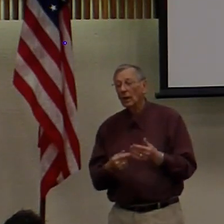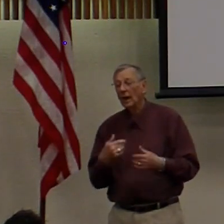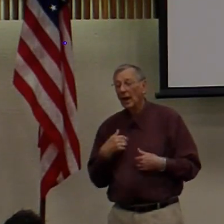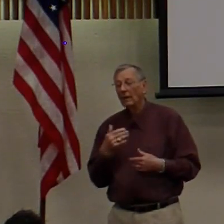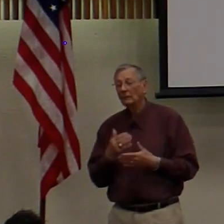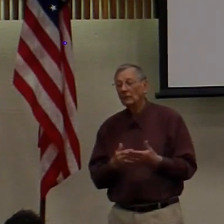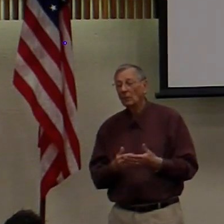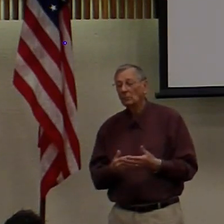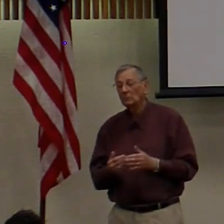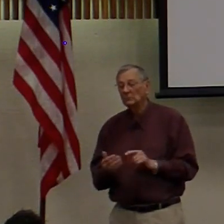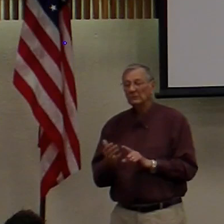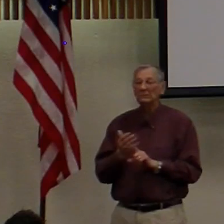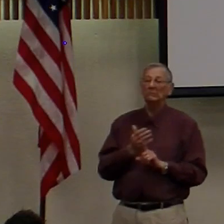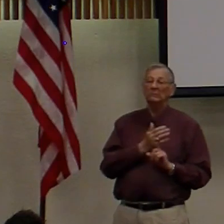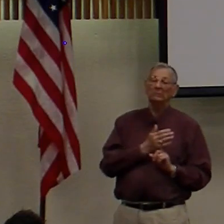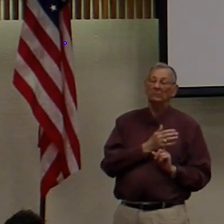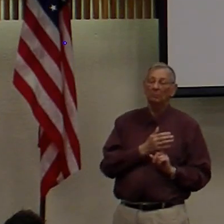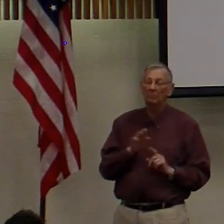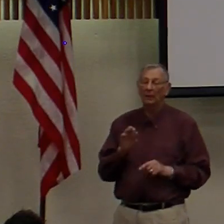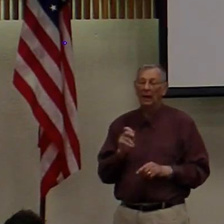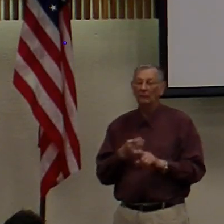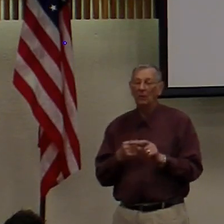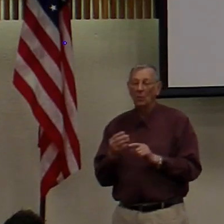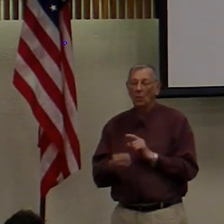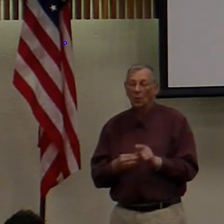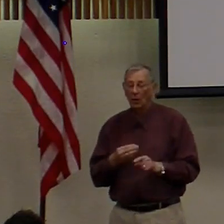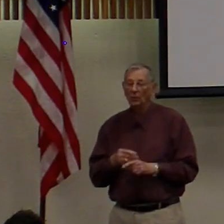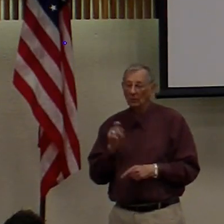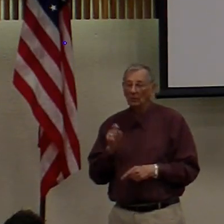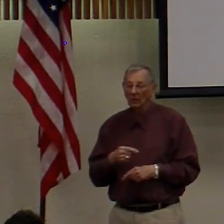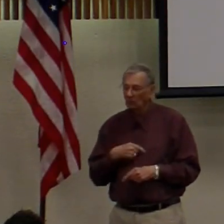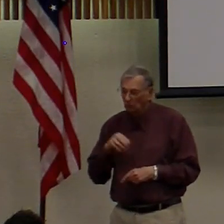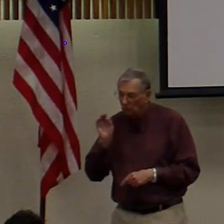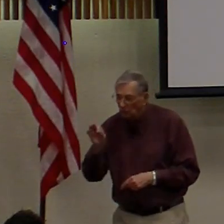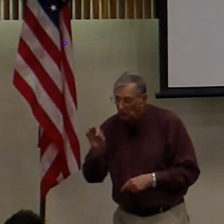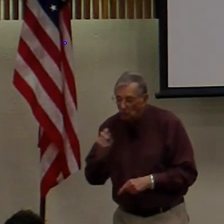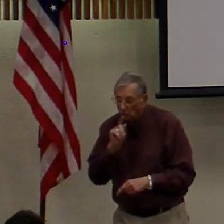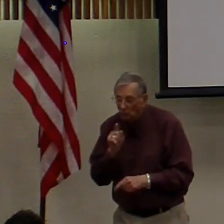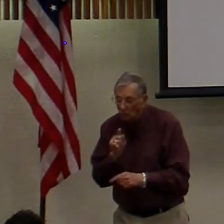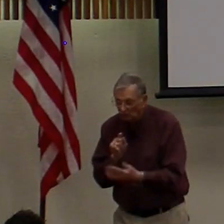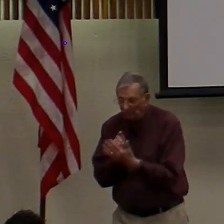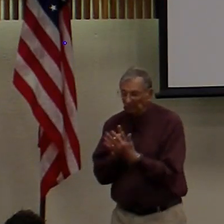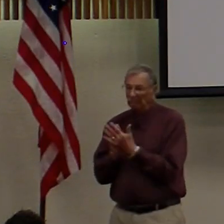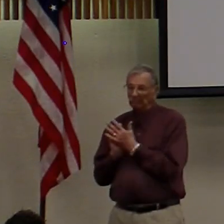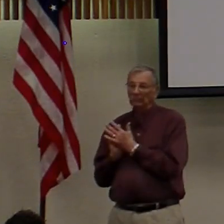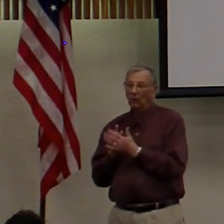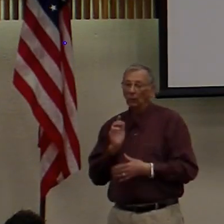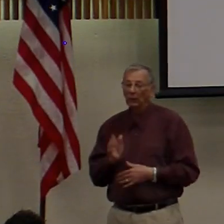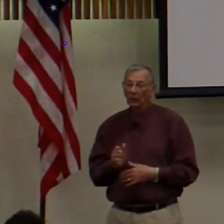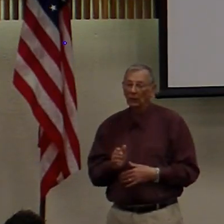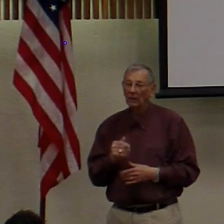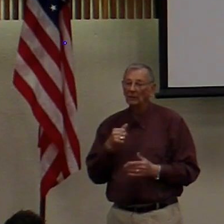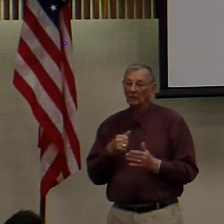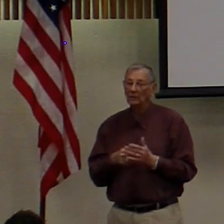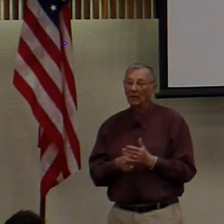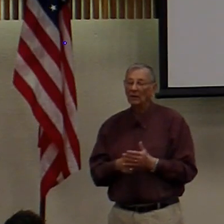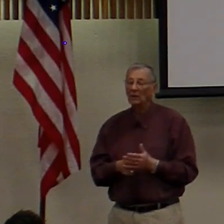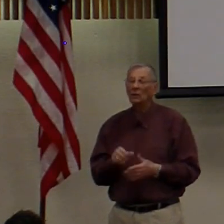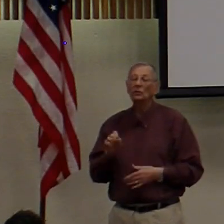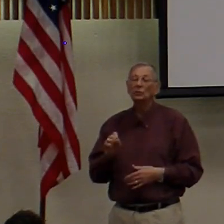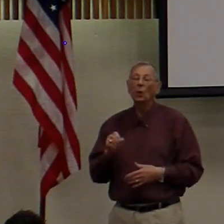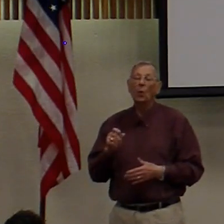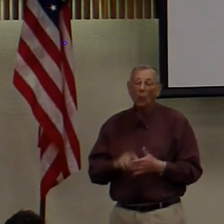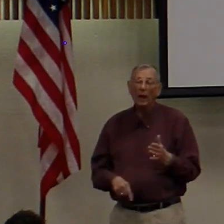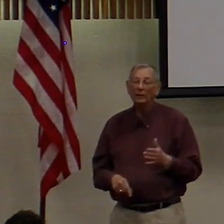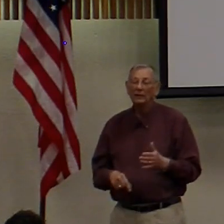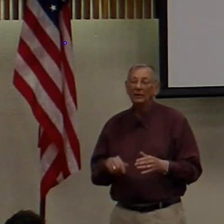some pushback from the world. And you should expect that. This letter has a built-in so what in